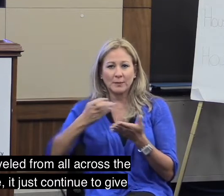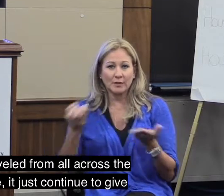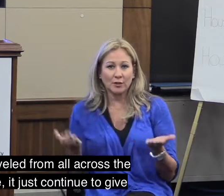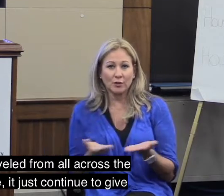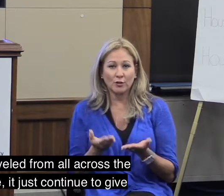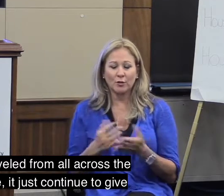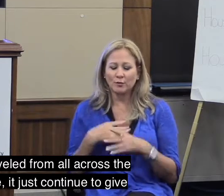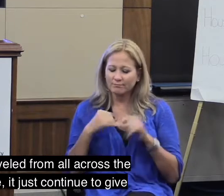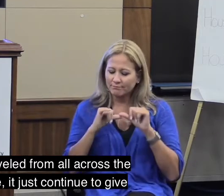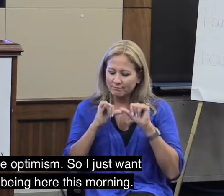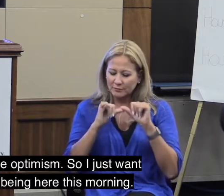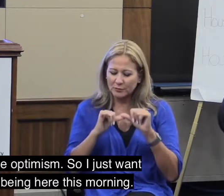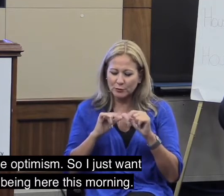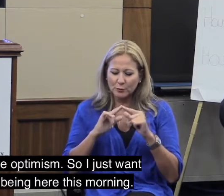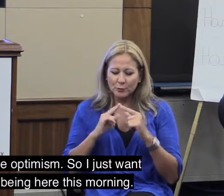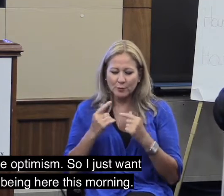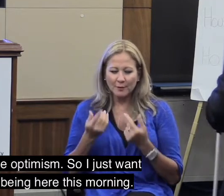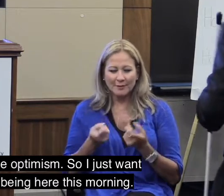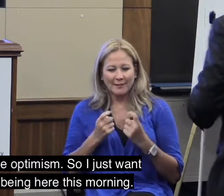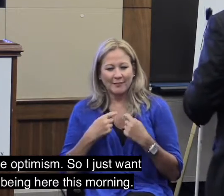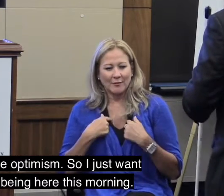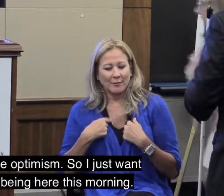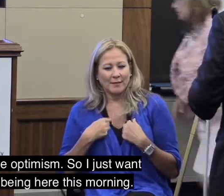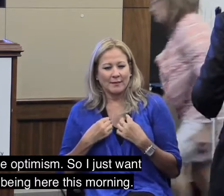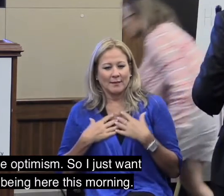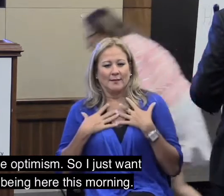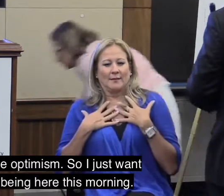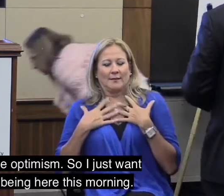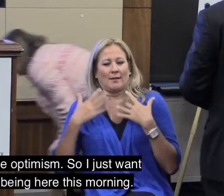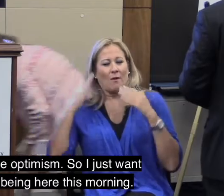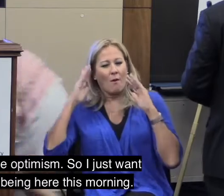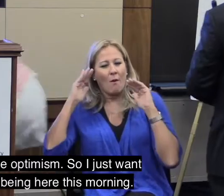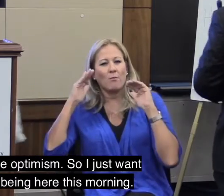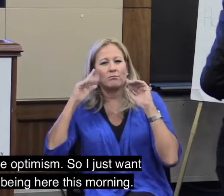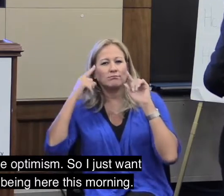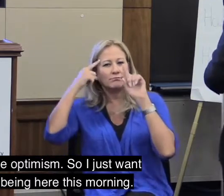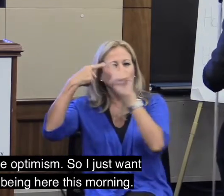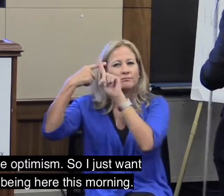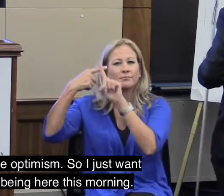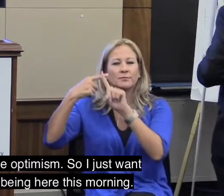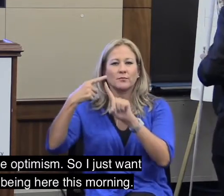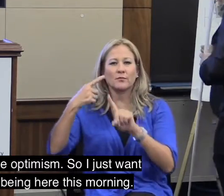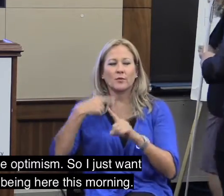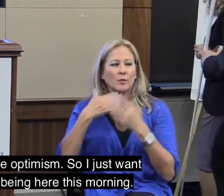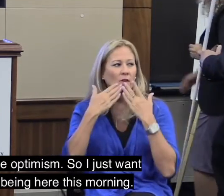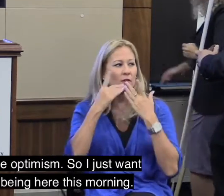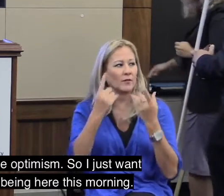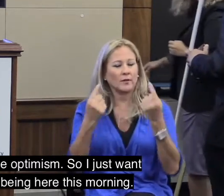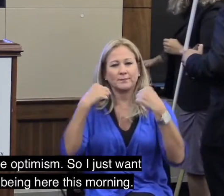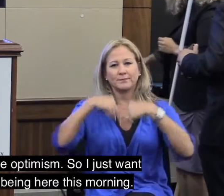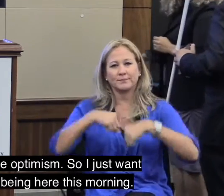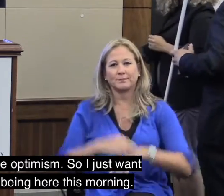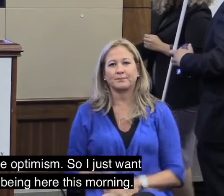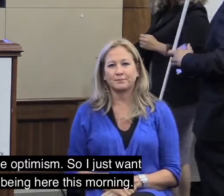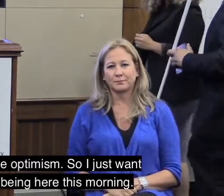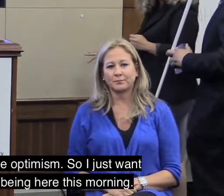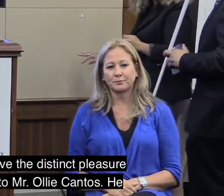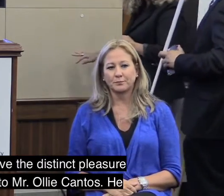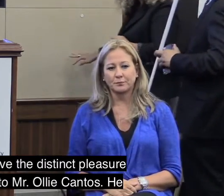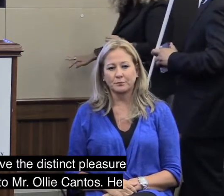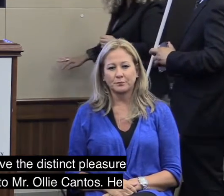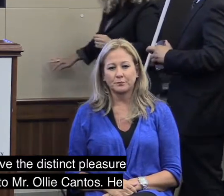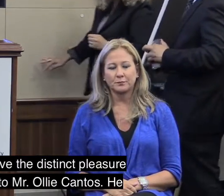just continues to give me hope and give me optimism. So I just want to thank you all for being here this morning.